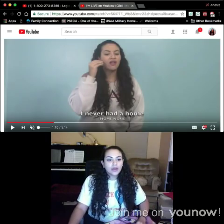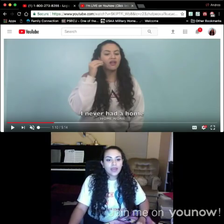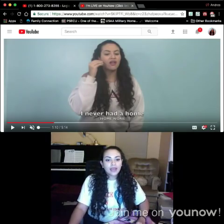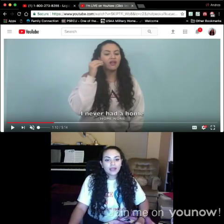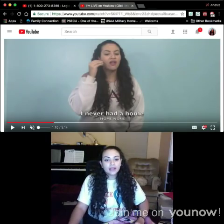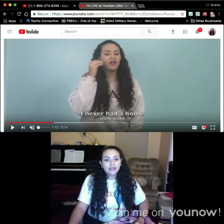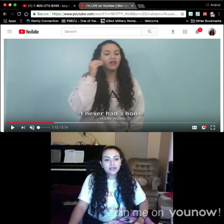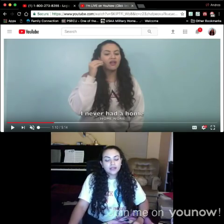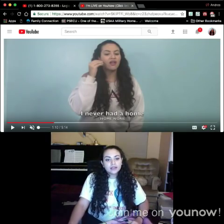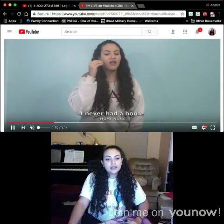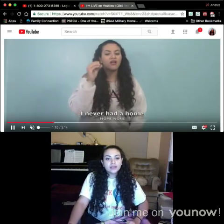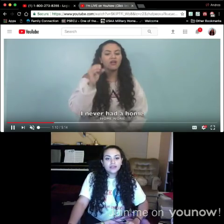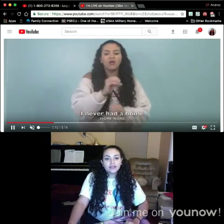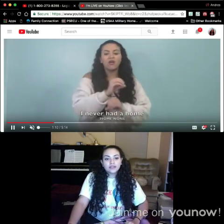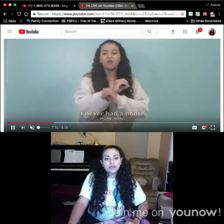Okay.